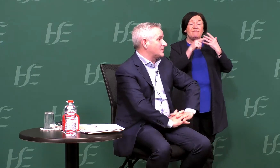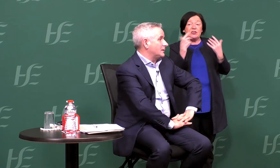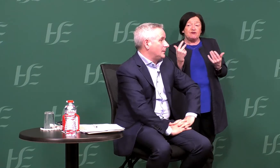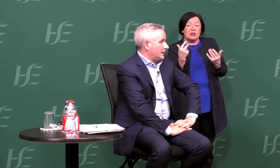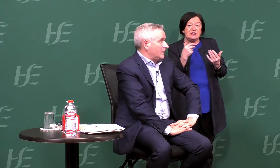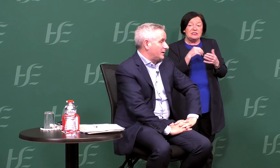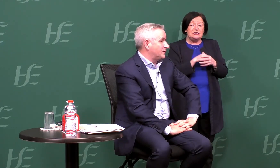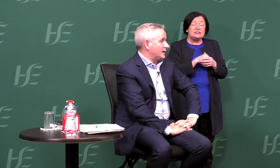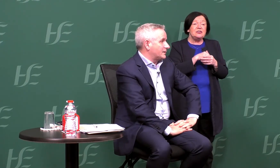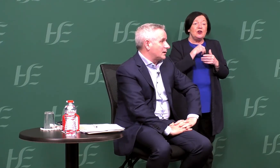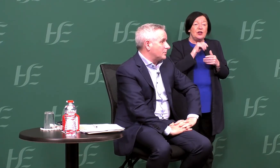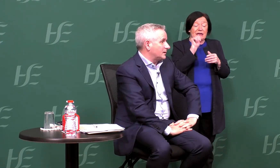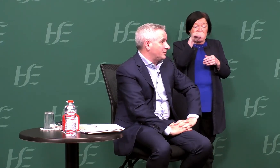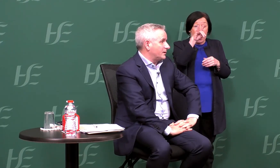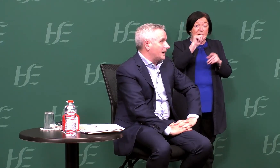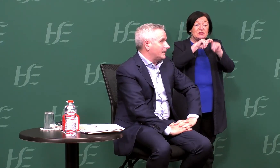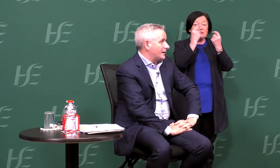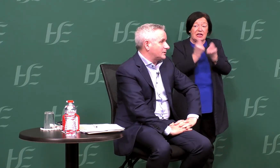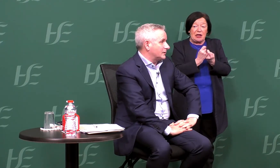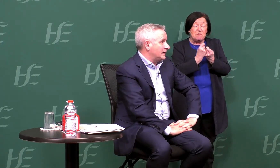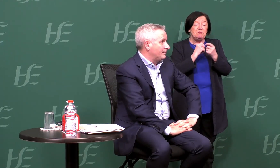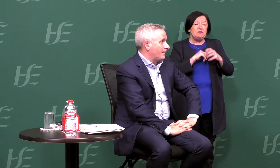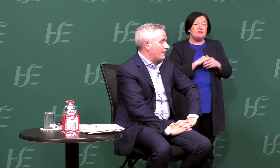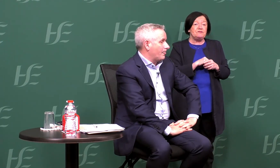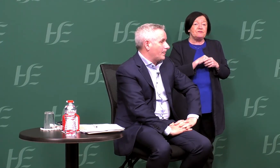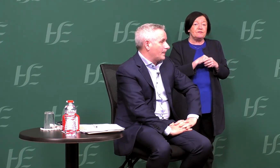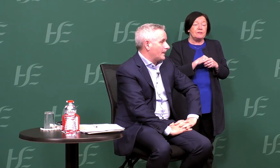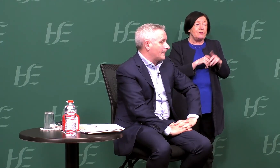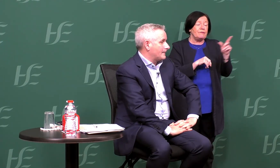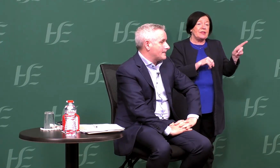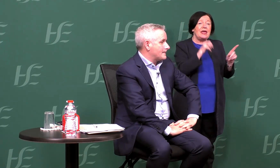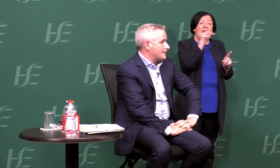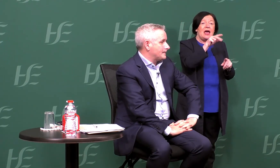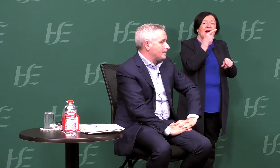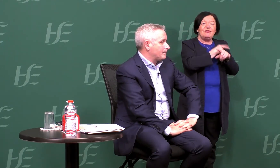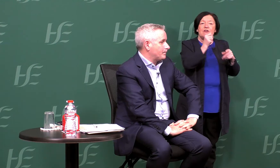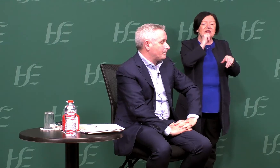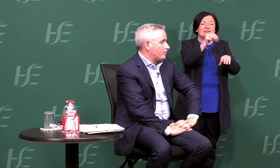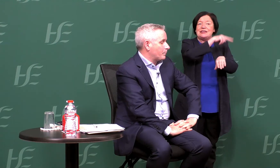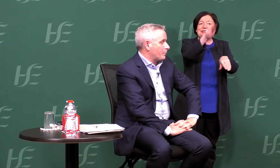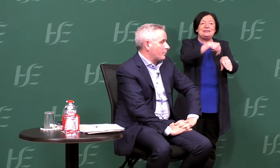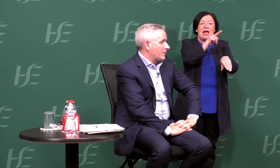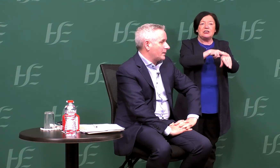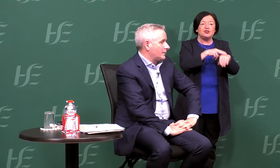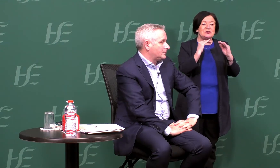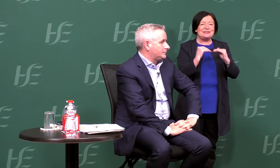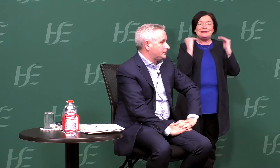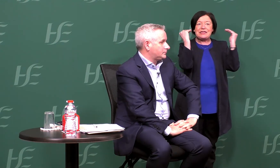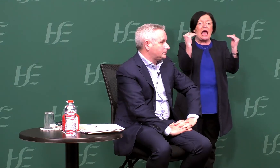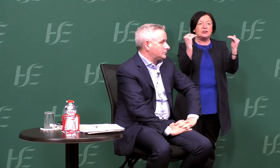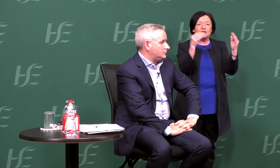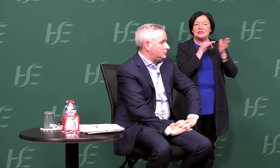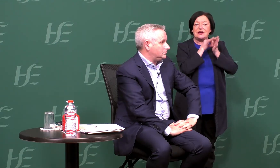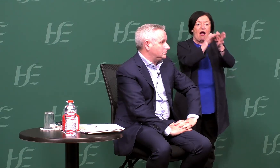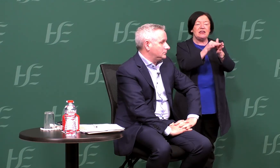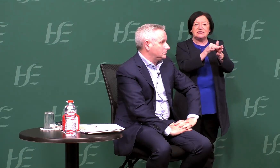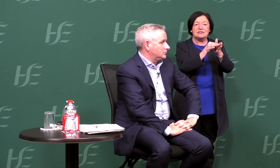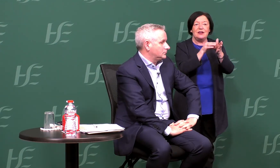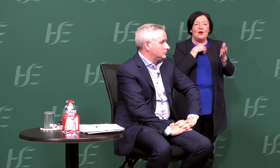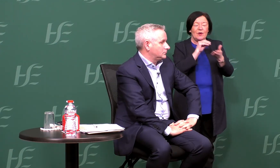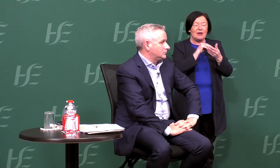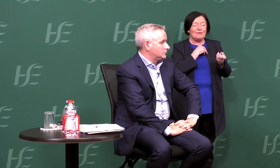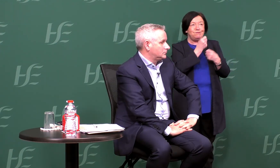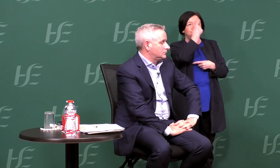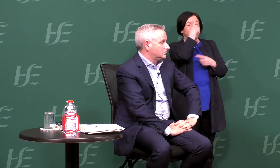CAMHS teams. So we'll be defining the scope and communicating it out shortly. And there isn't a national standard guidance, so we have to come up with